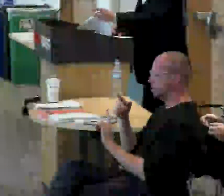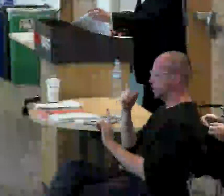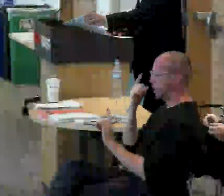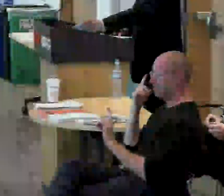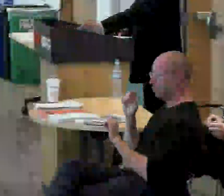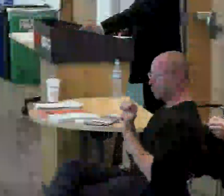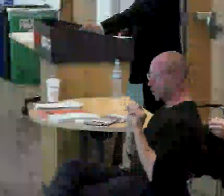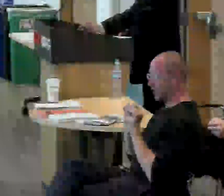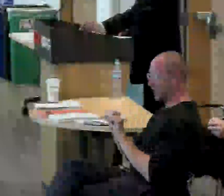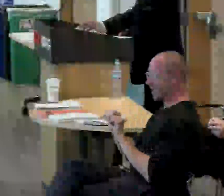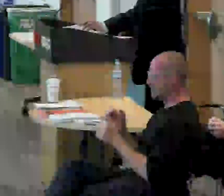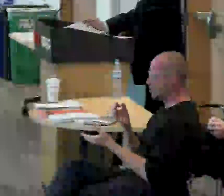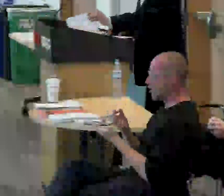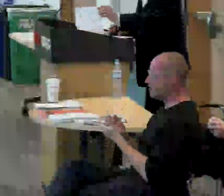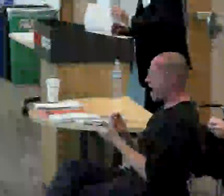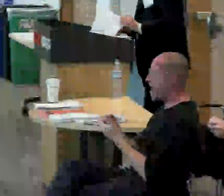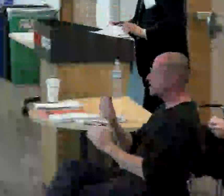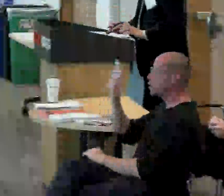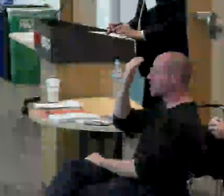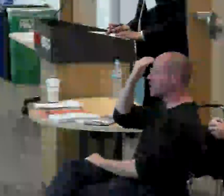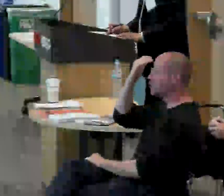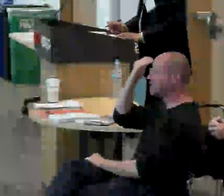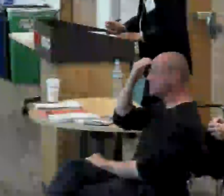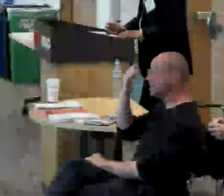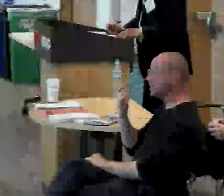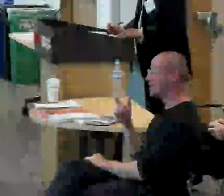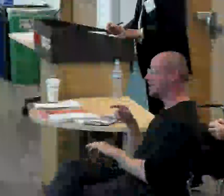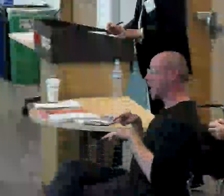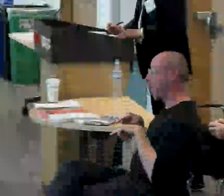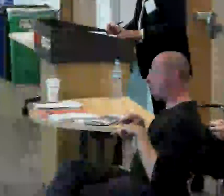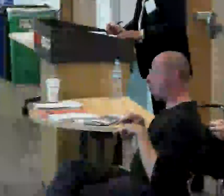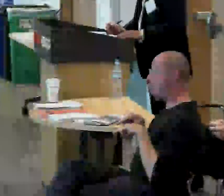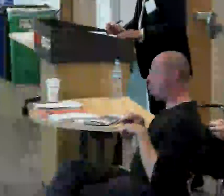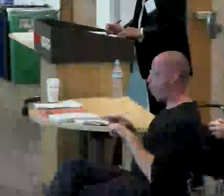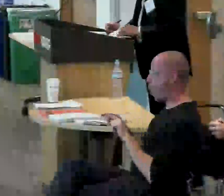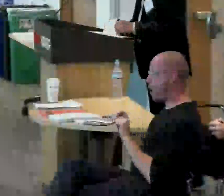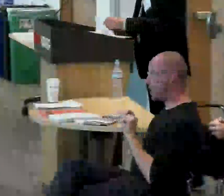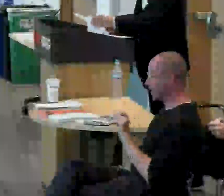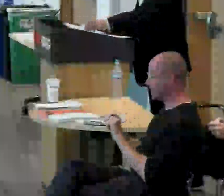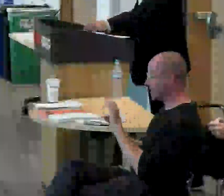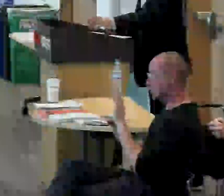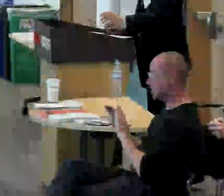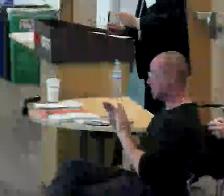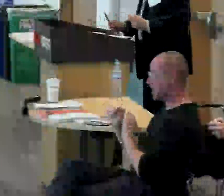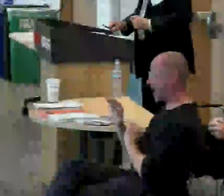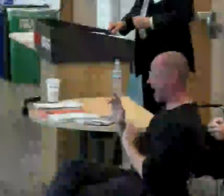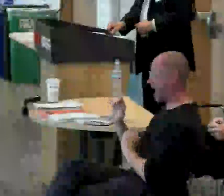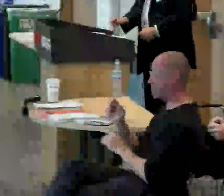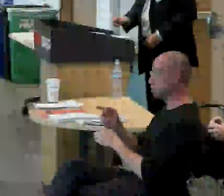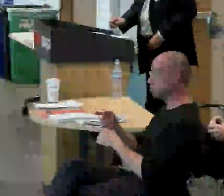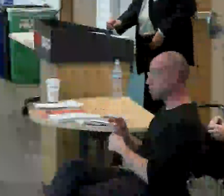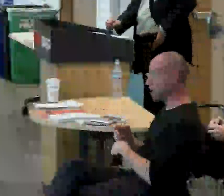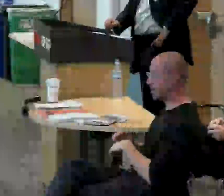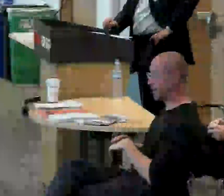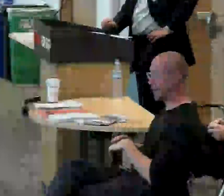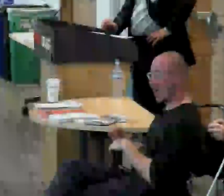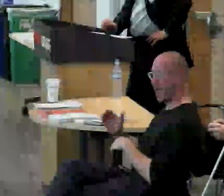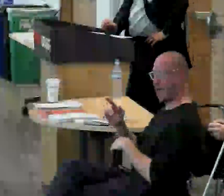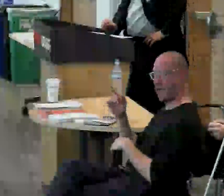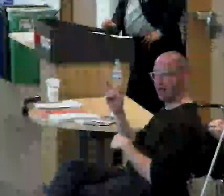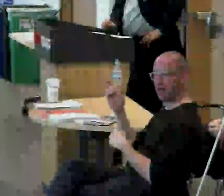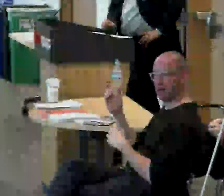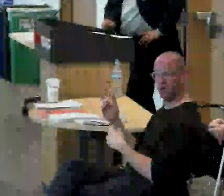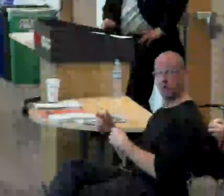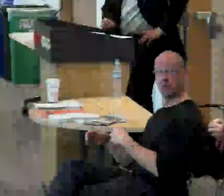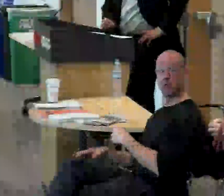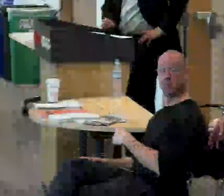continue financial literacy, if you will, as this product is further developed? The issue of fraud came up. I think that's a